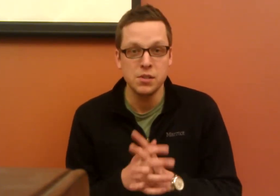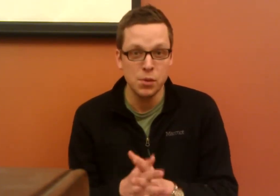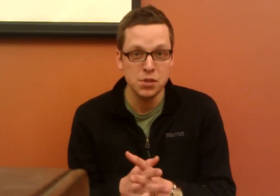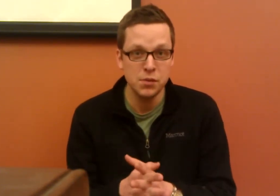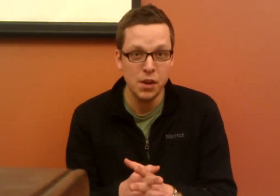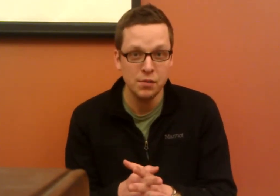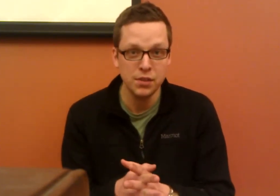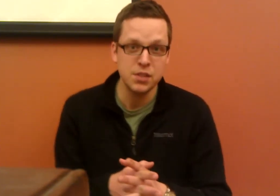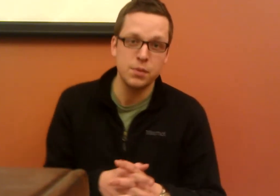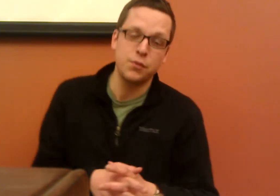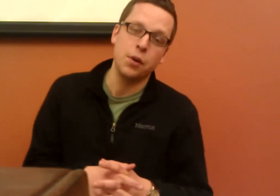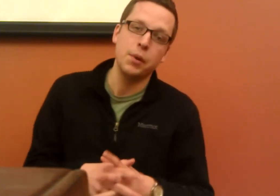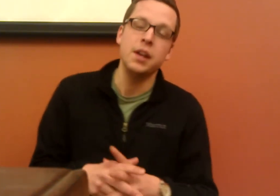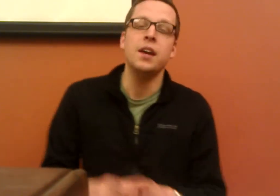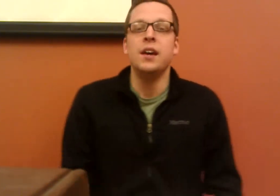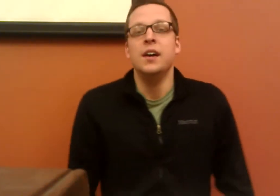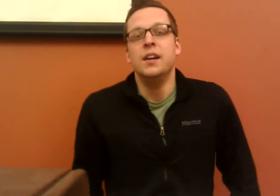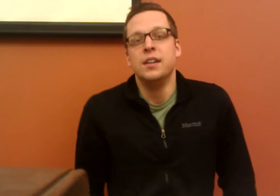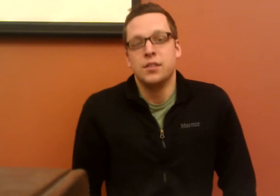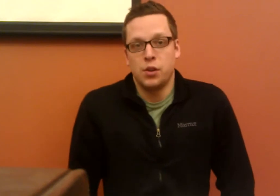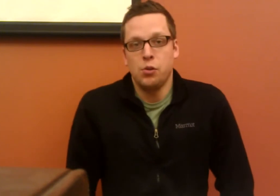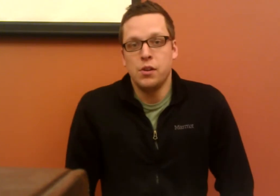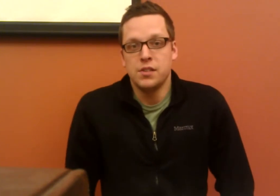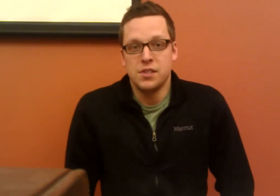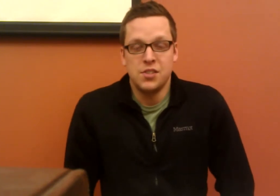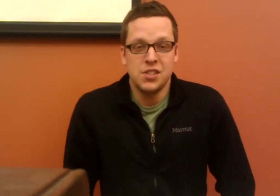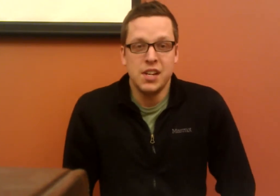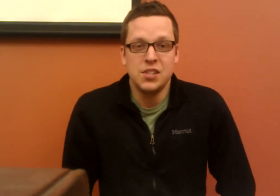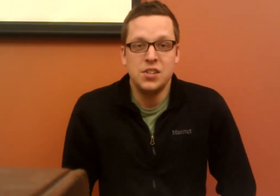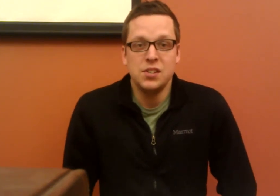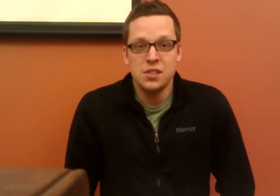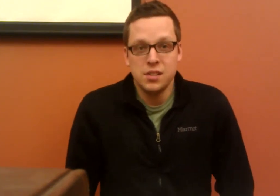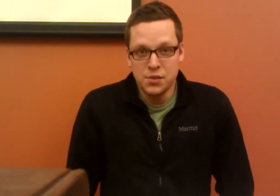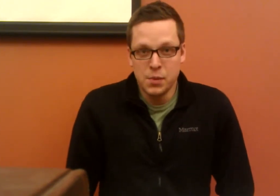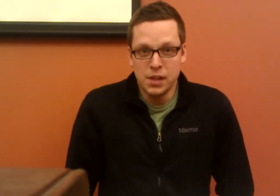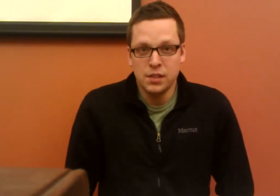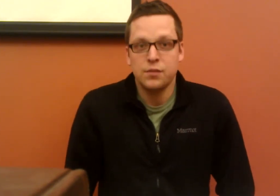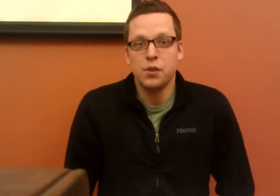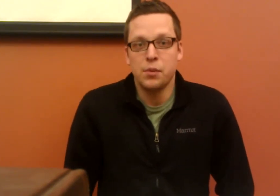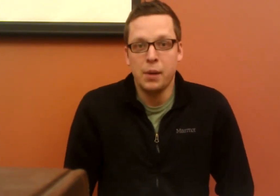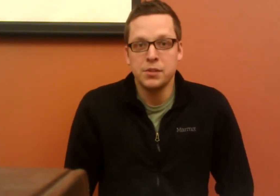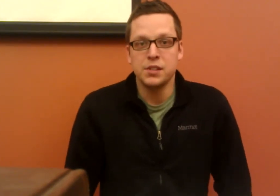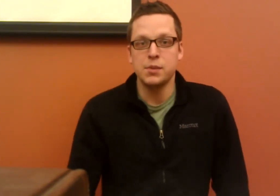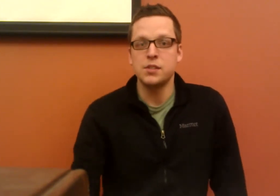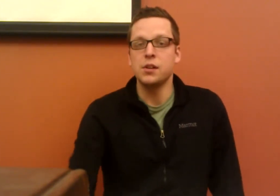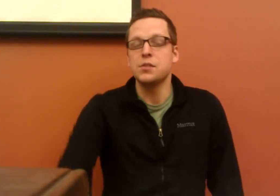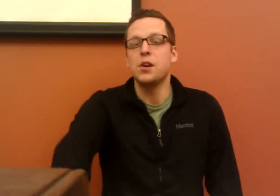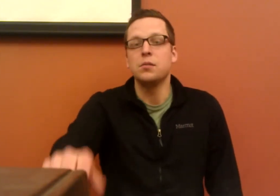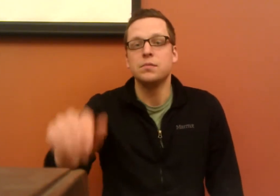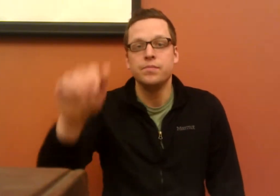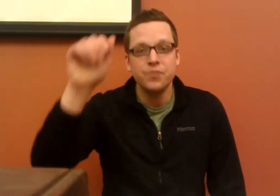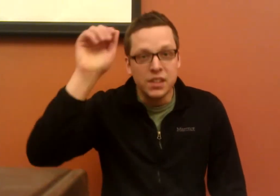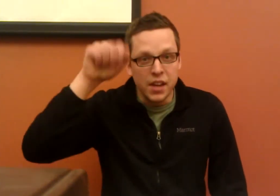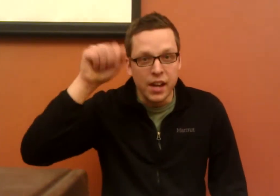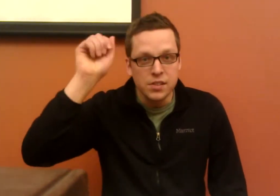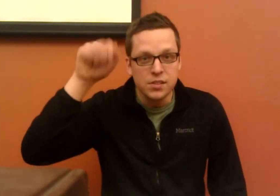is. Most of you have done this before, but the chorus is just, yes, Jesus loves me for the Bible tells me so. So, yes,